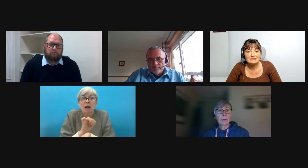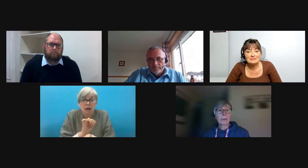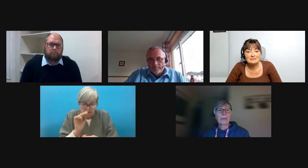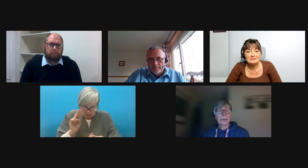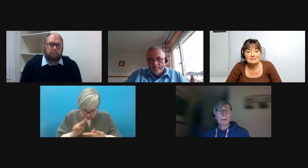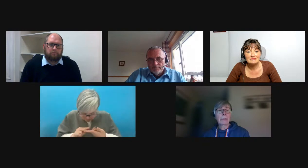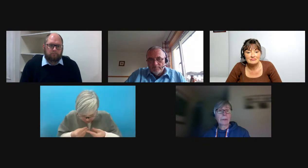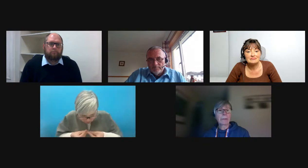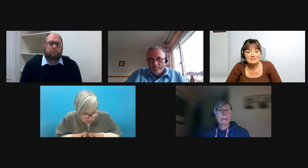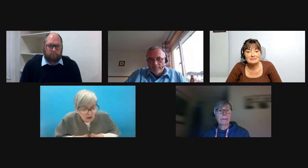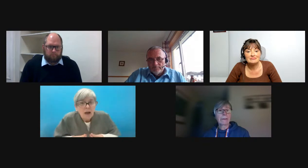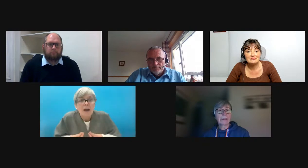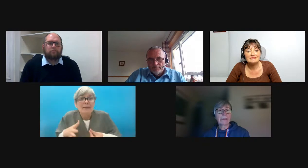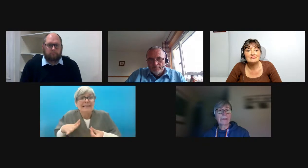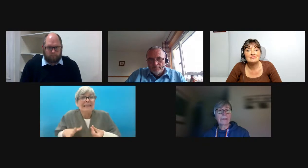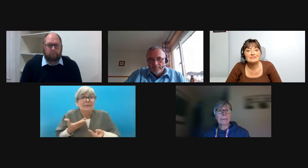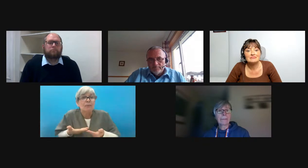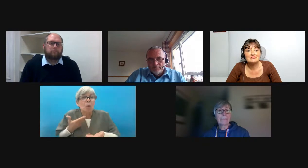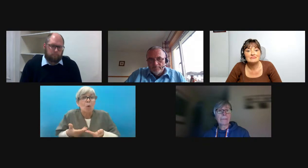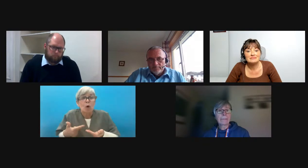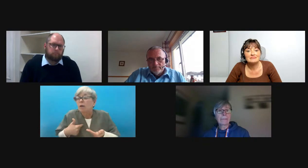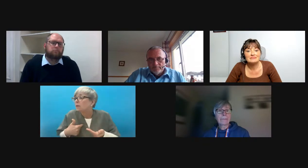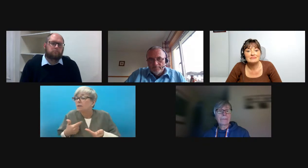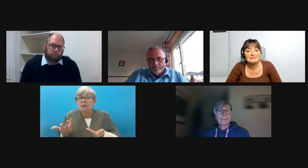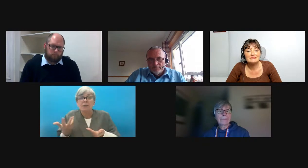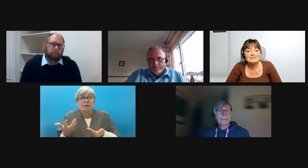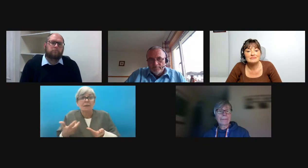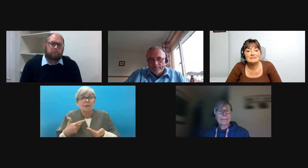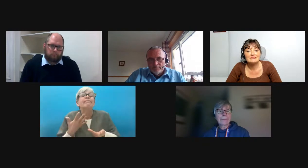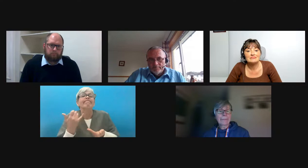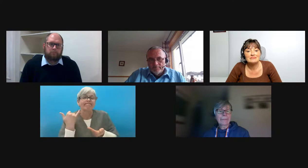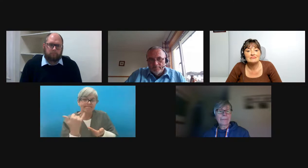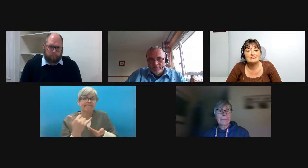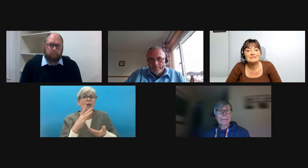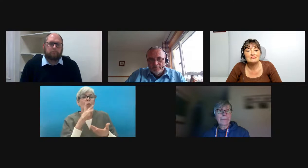in the calls to the 111 service.